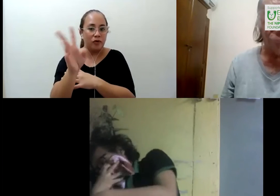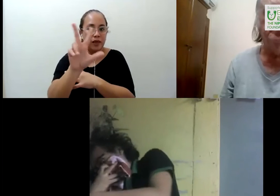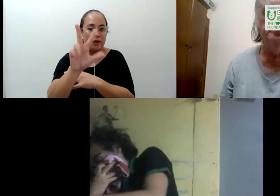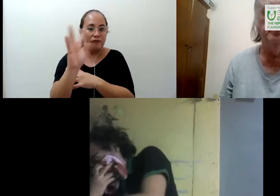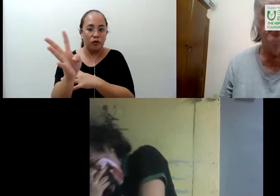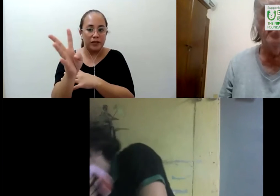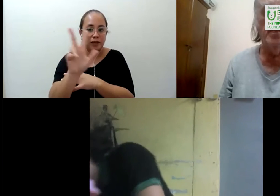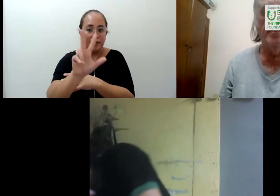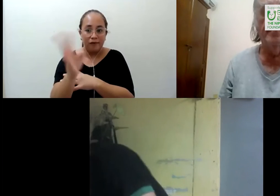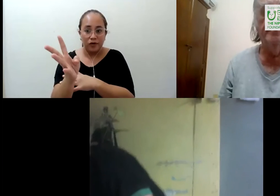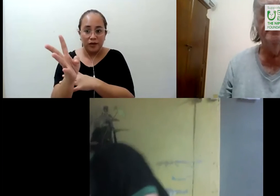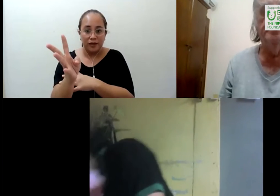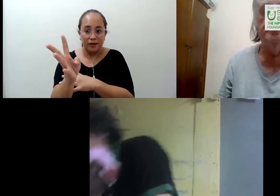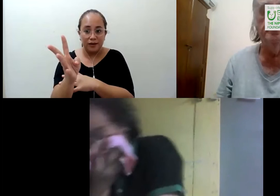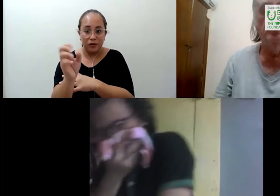time.